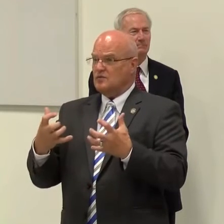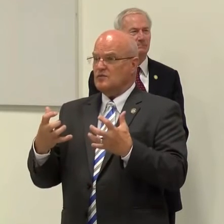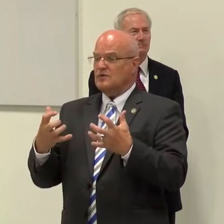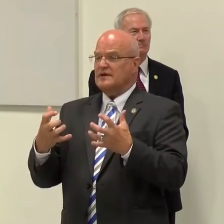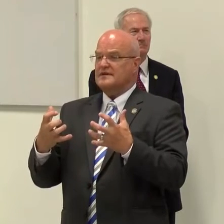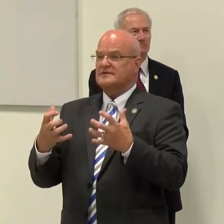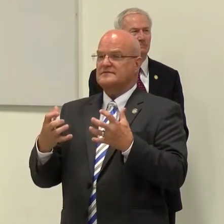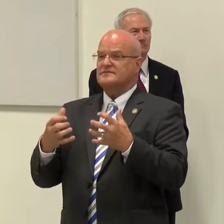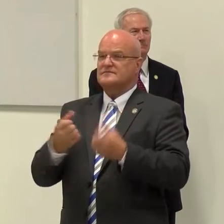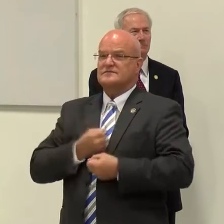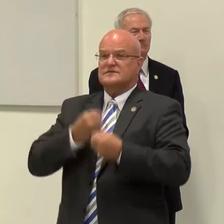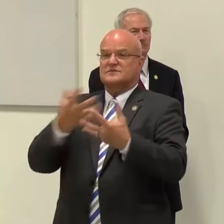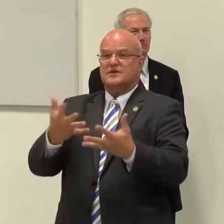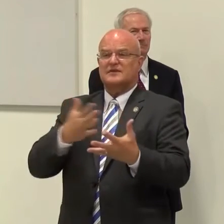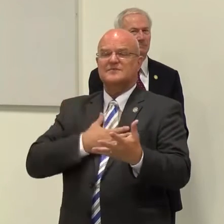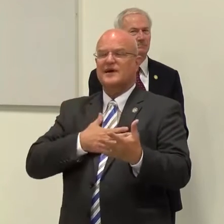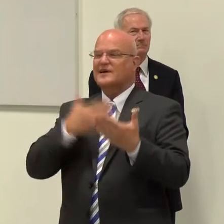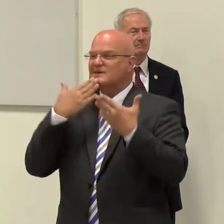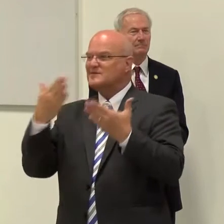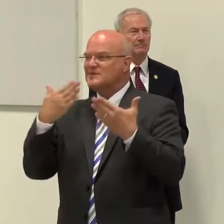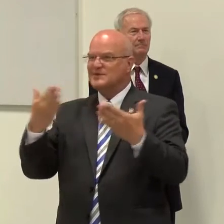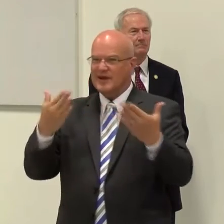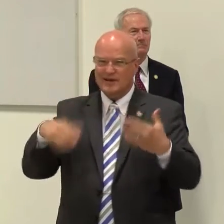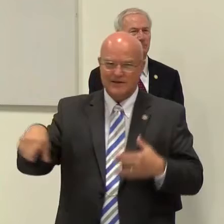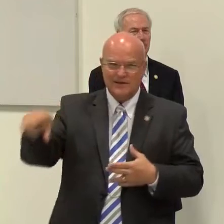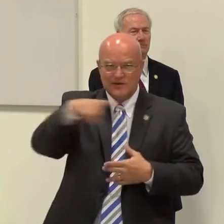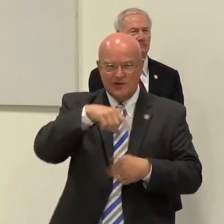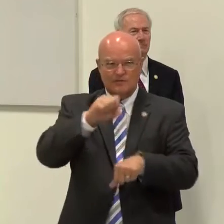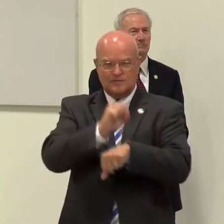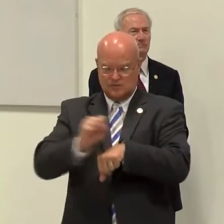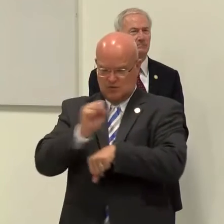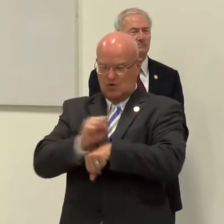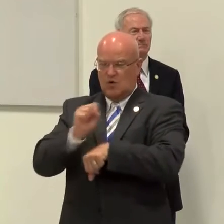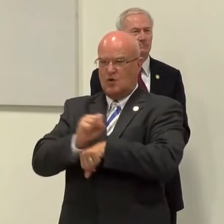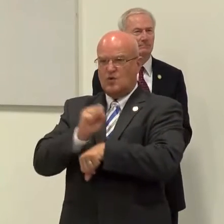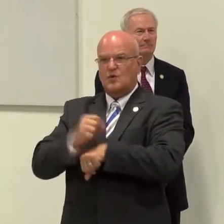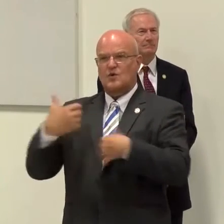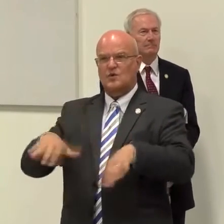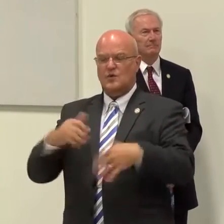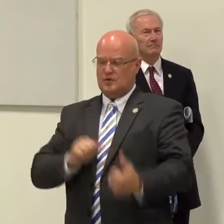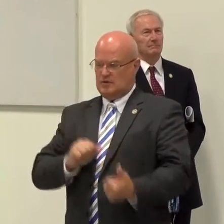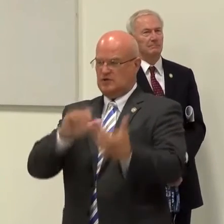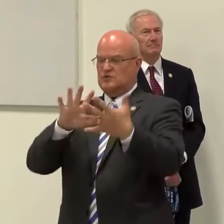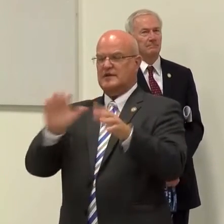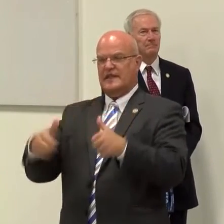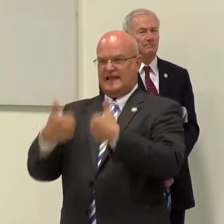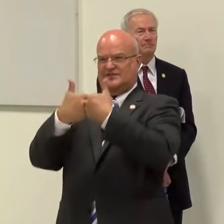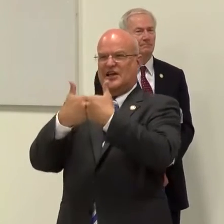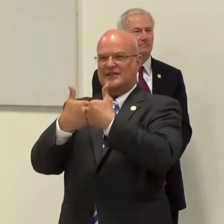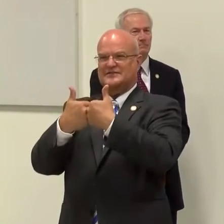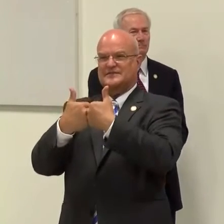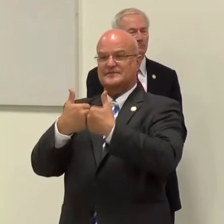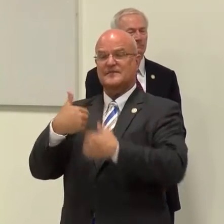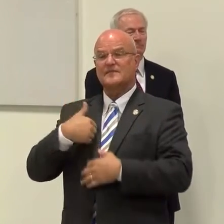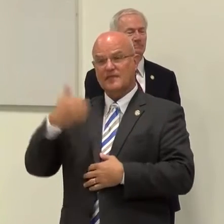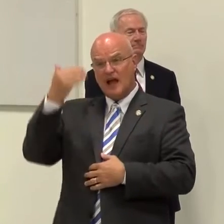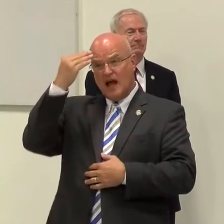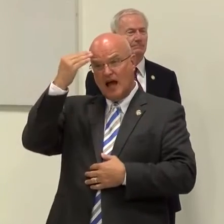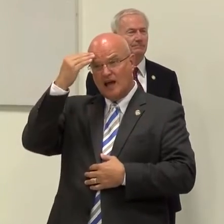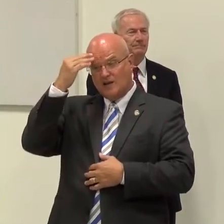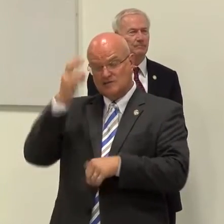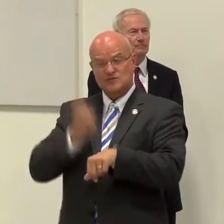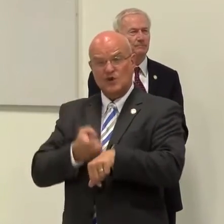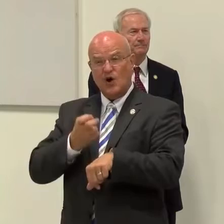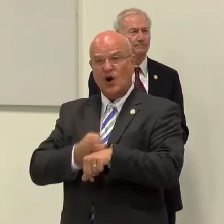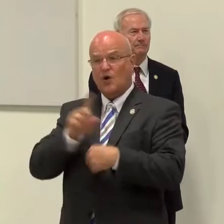to express my appreciation to you all for the way that you have addressed that challenge. I know that's really